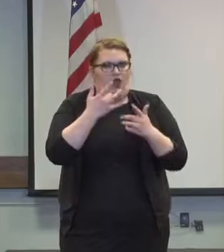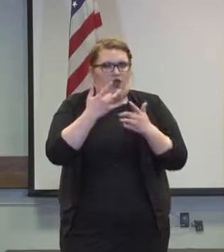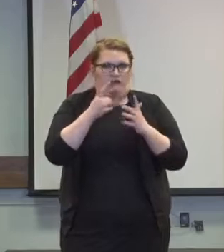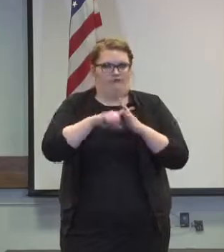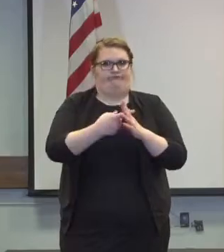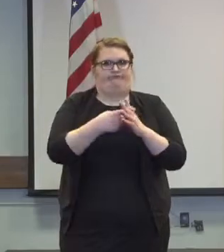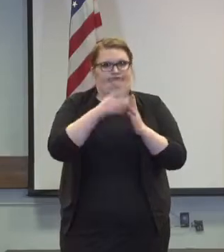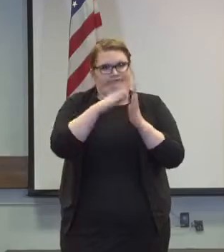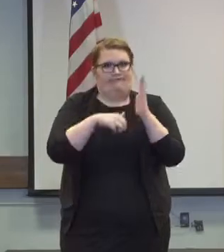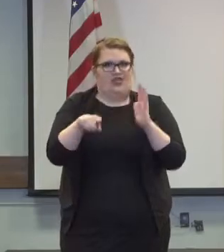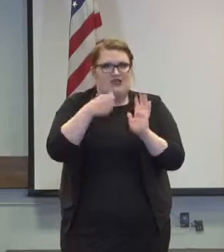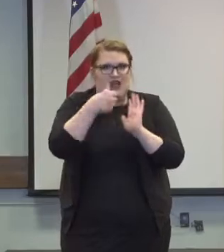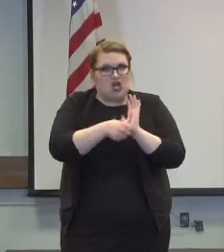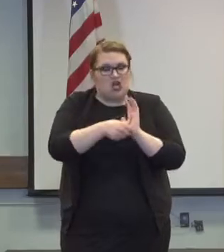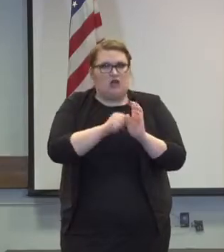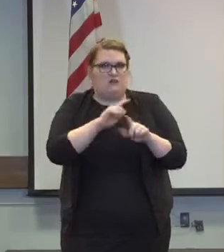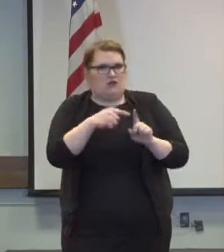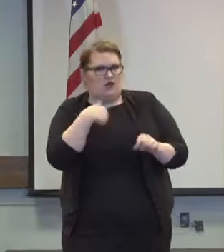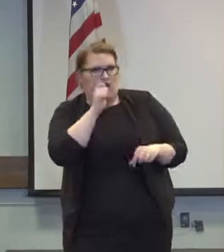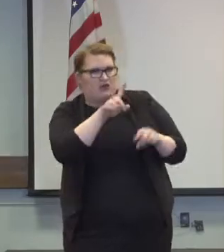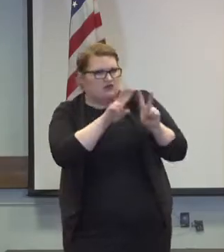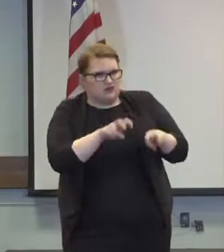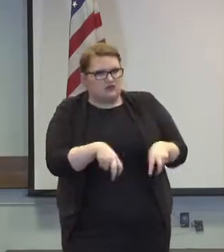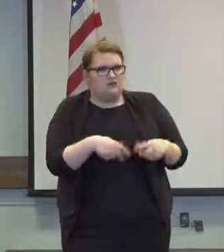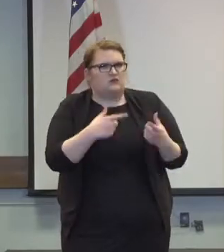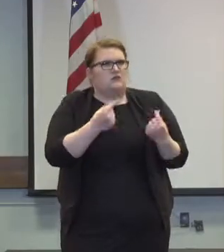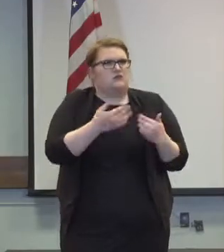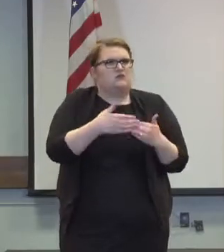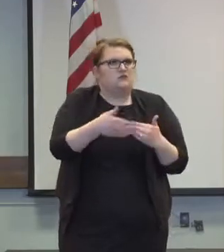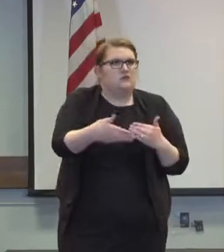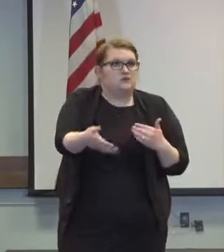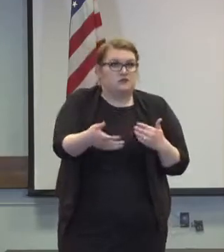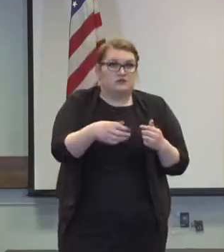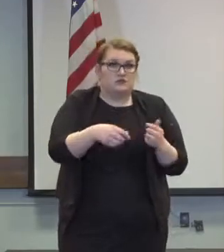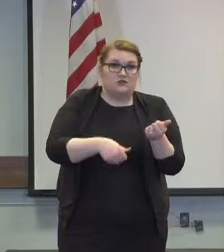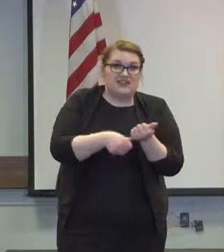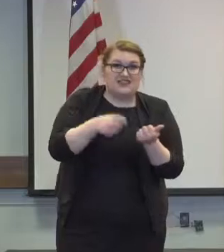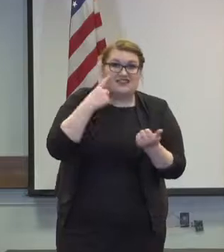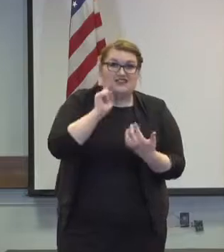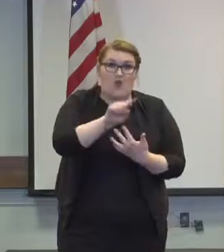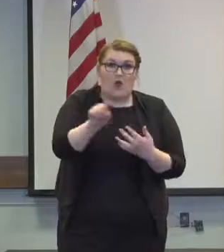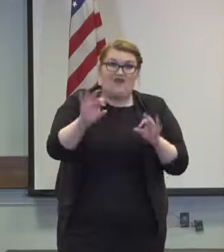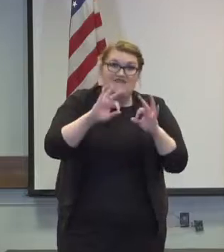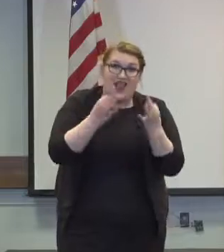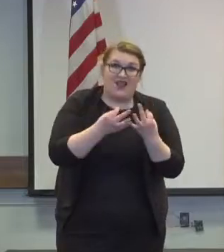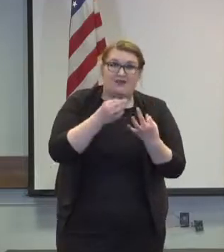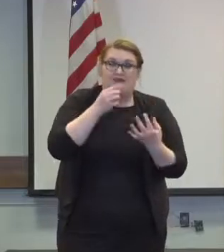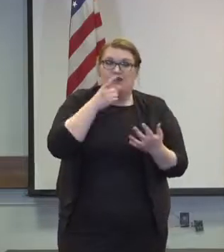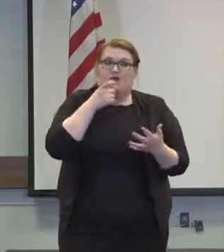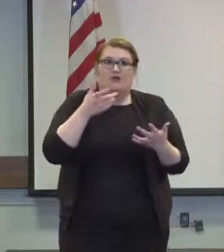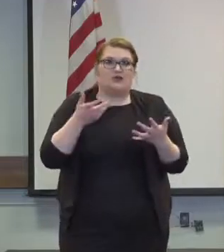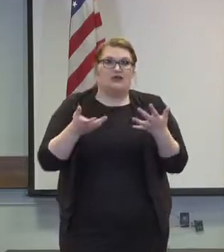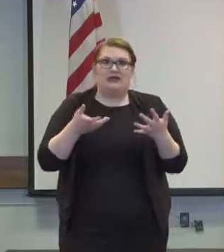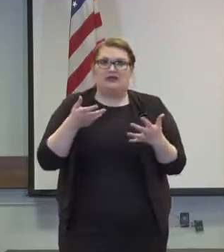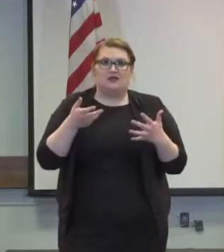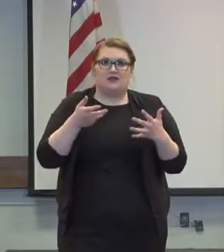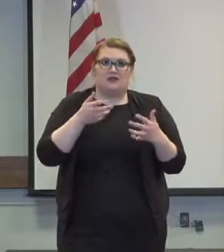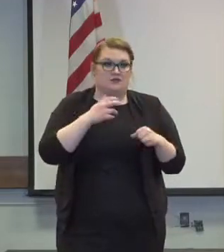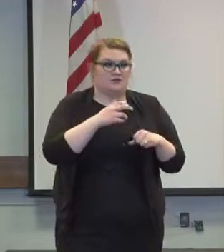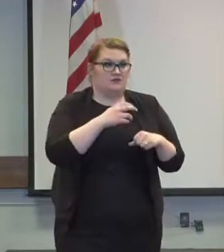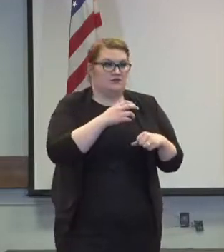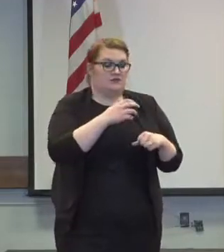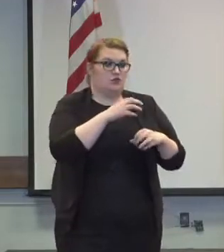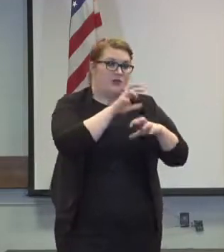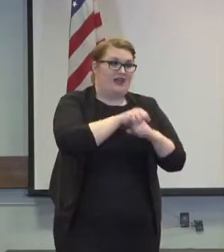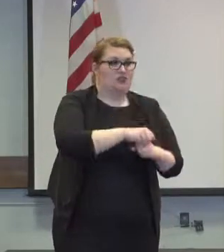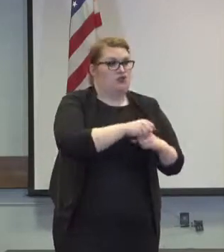also have asked them to start looking at what they can do in terms of assistance for these families who fall out of all the traditional